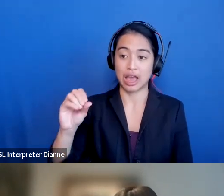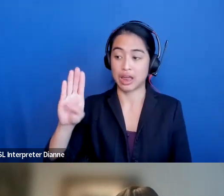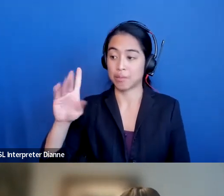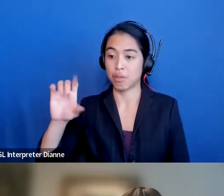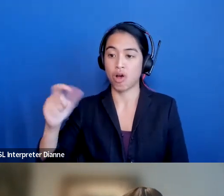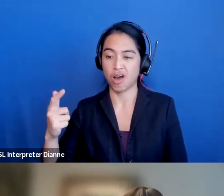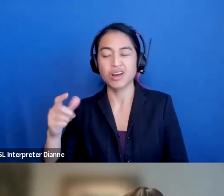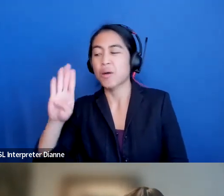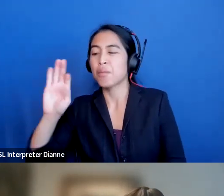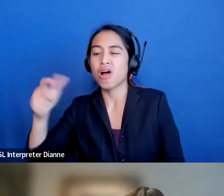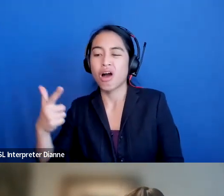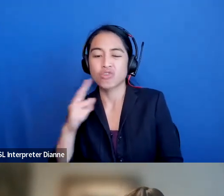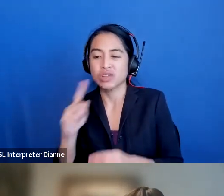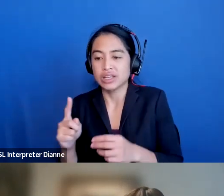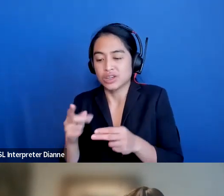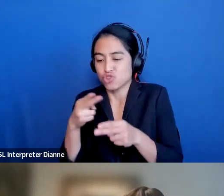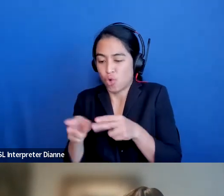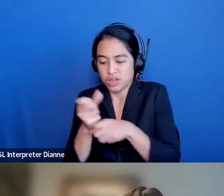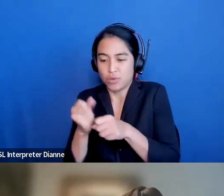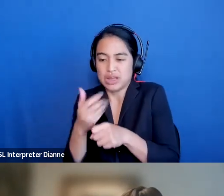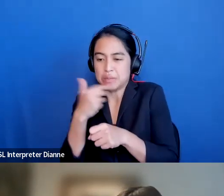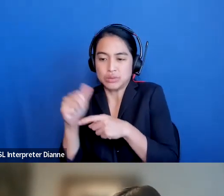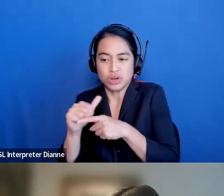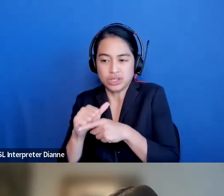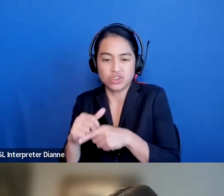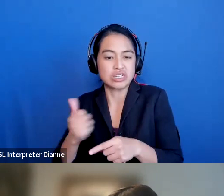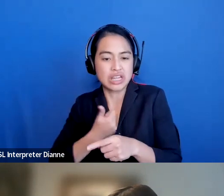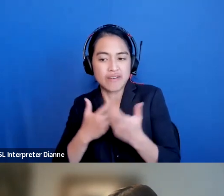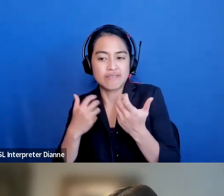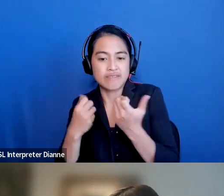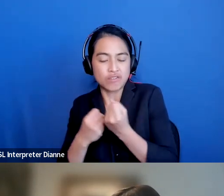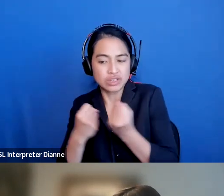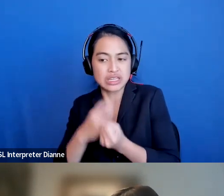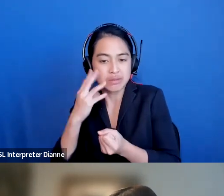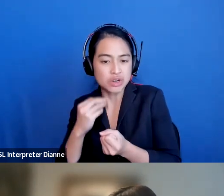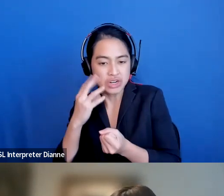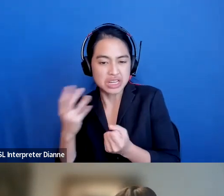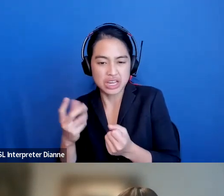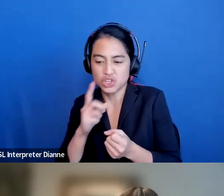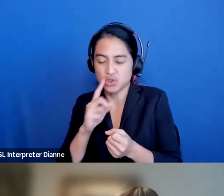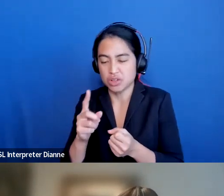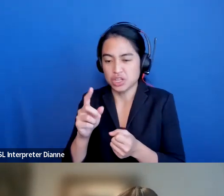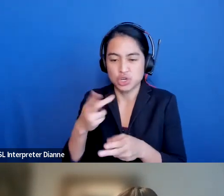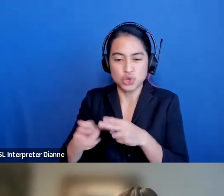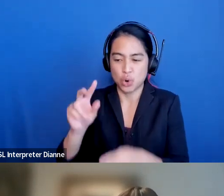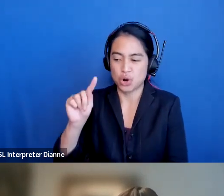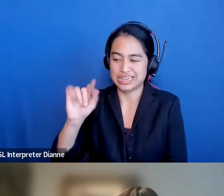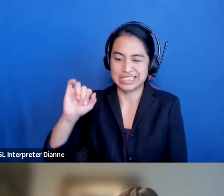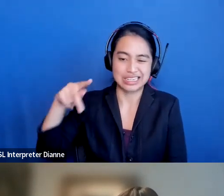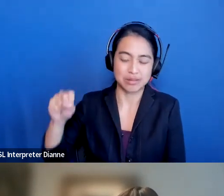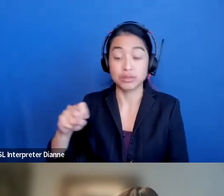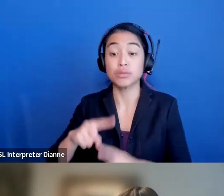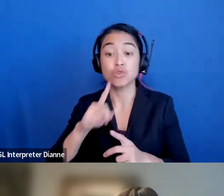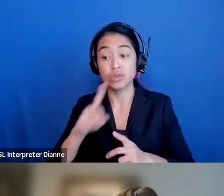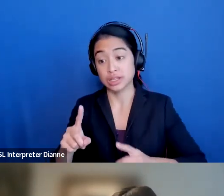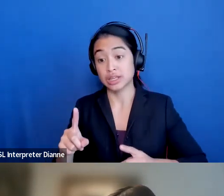short summary of maybe a best practice or a self-advocate's experience in employment or tips and tricks. What we did for this coming year is we